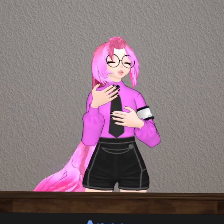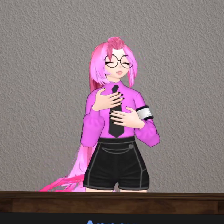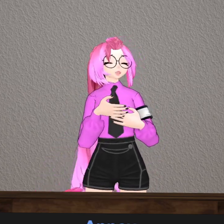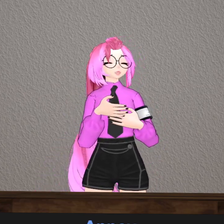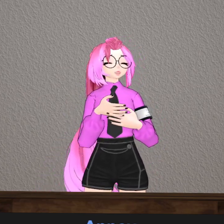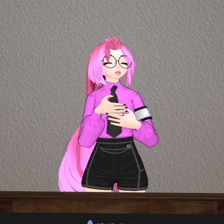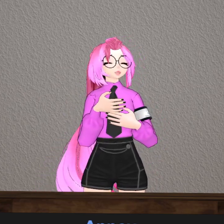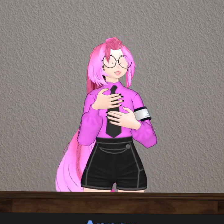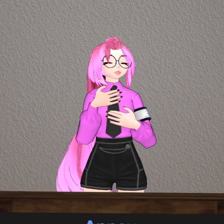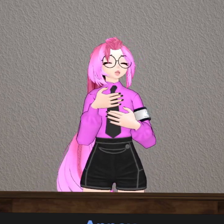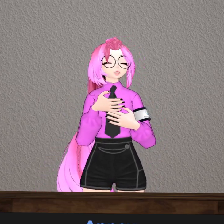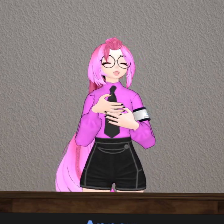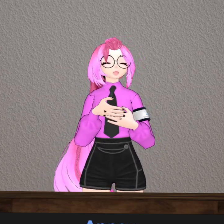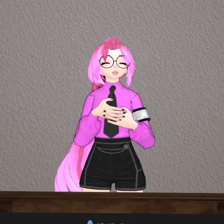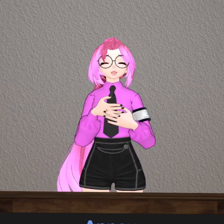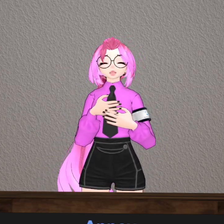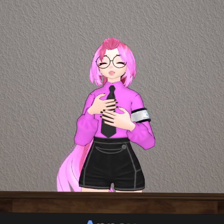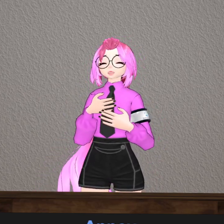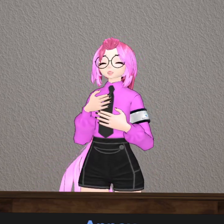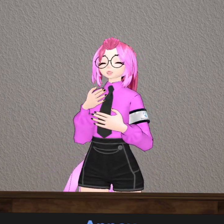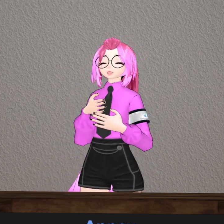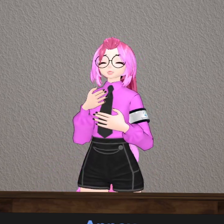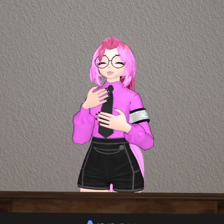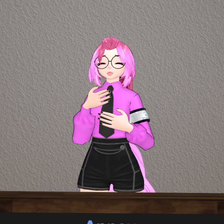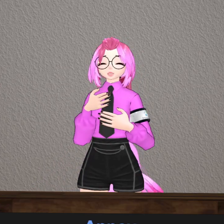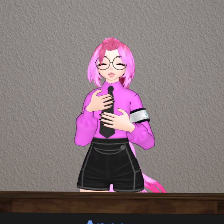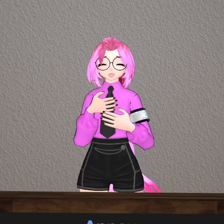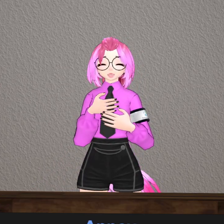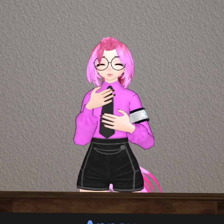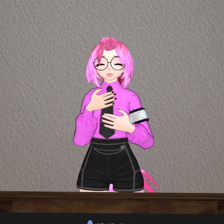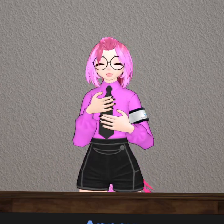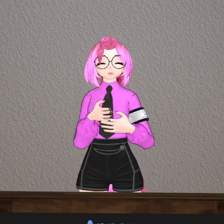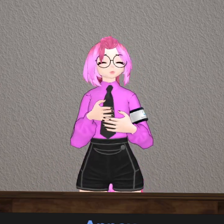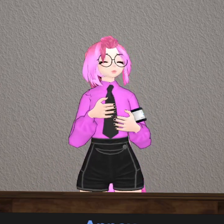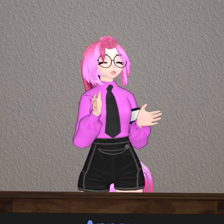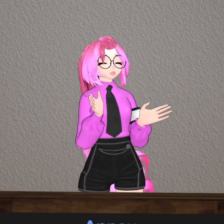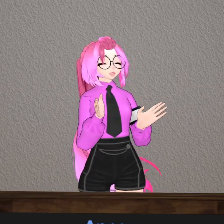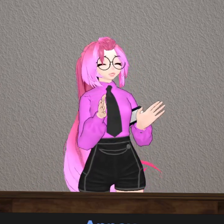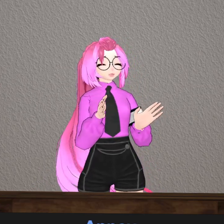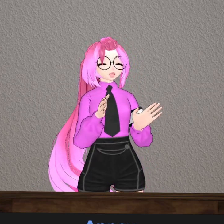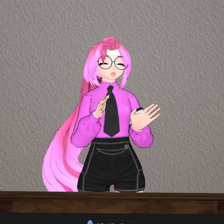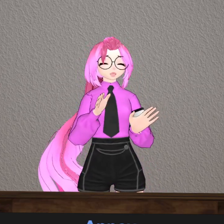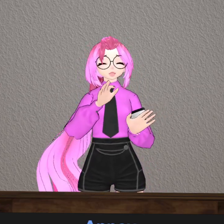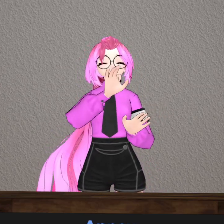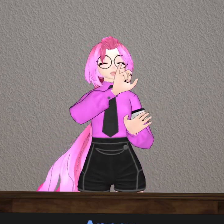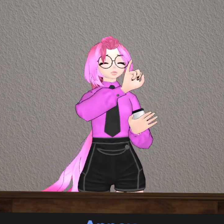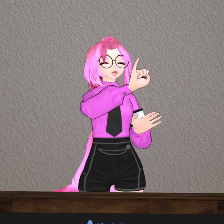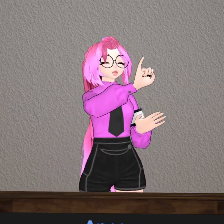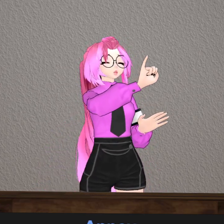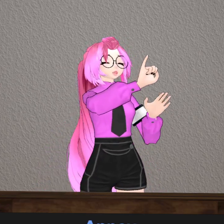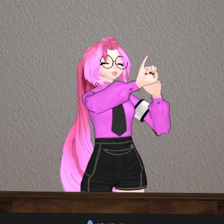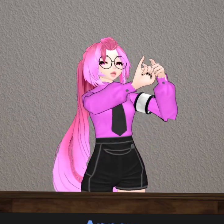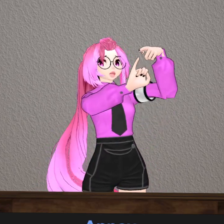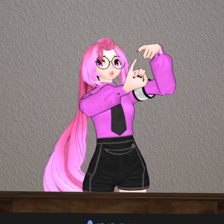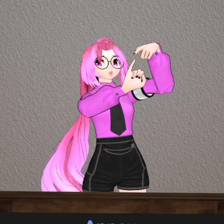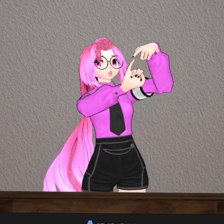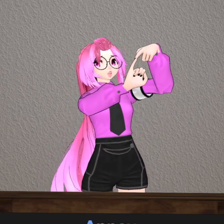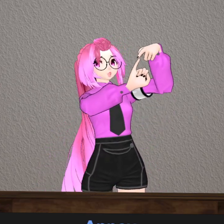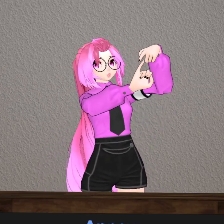So you're showing that it's annoying because they're hitting my hand. That's super annoying. And then similarly, if you sign that with an I hand, this